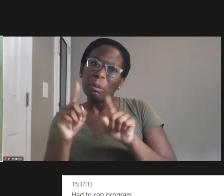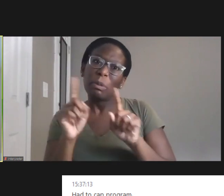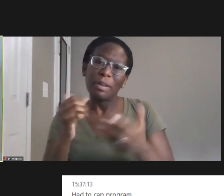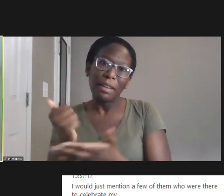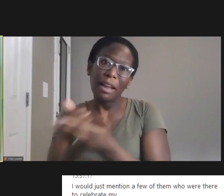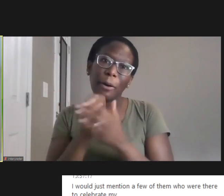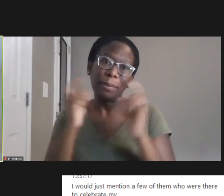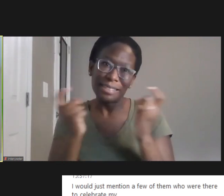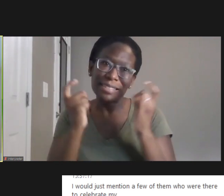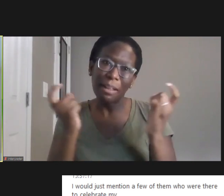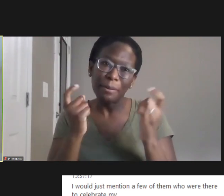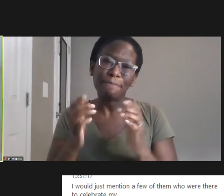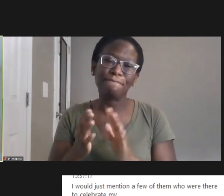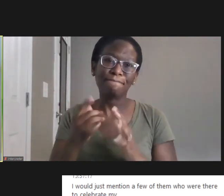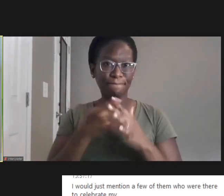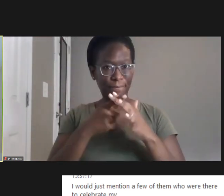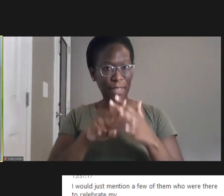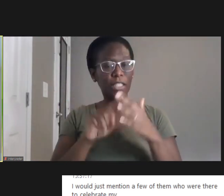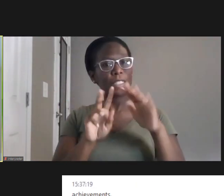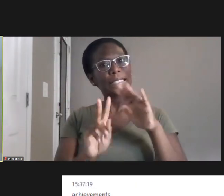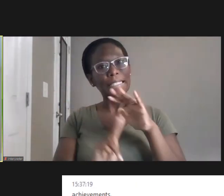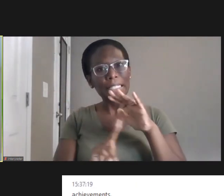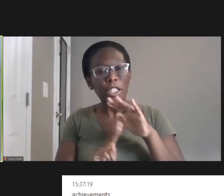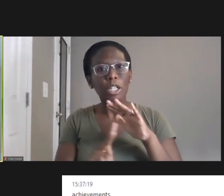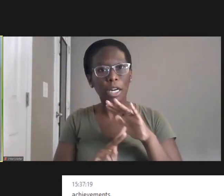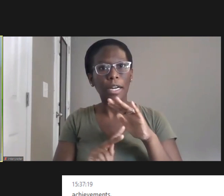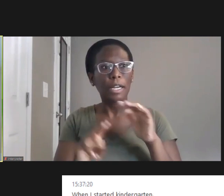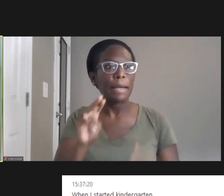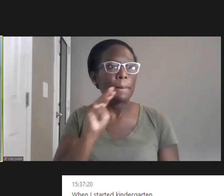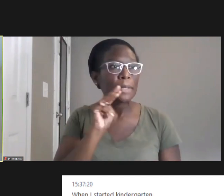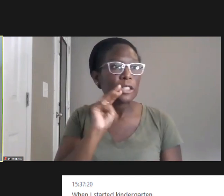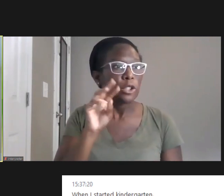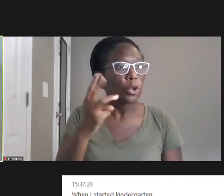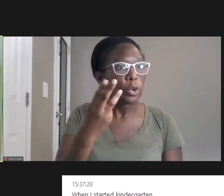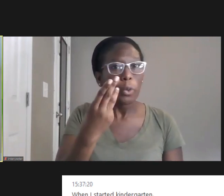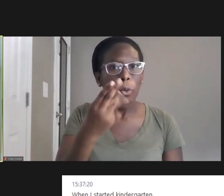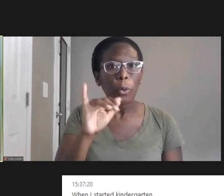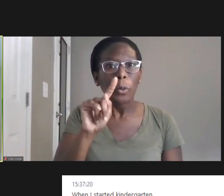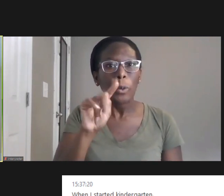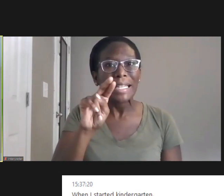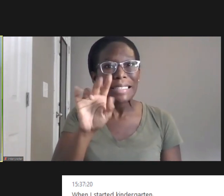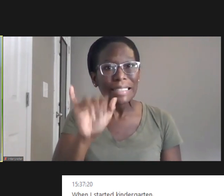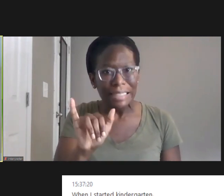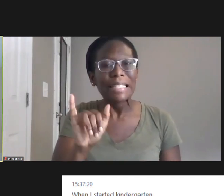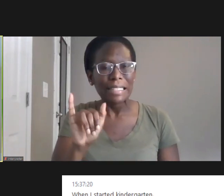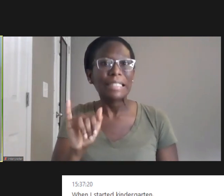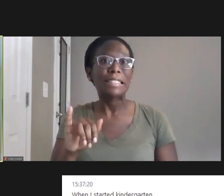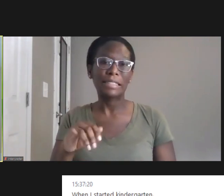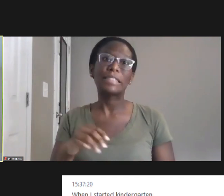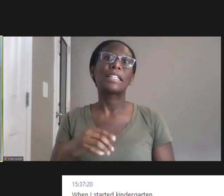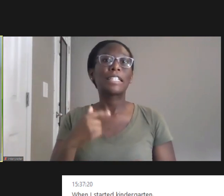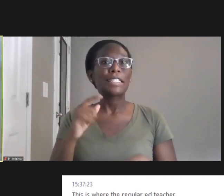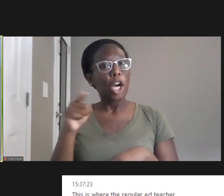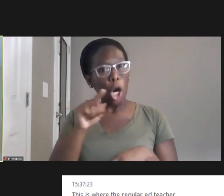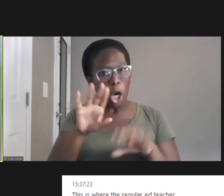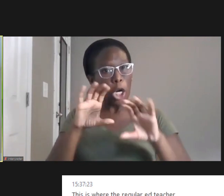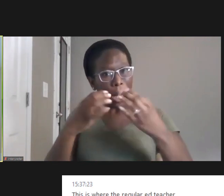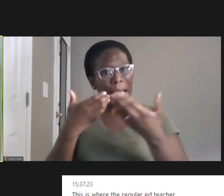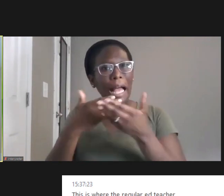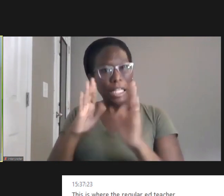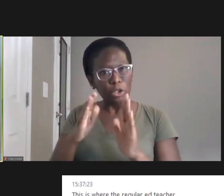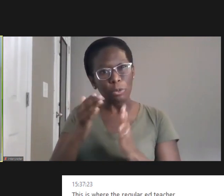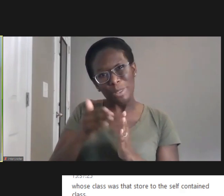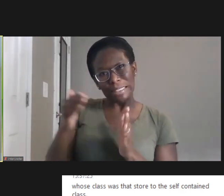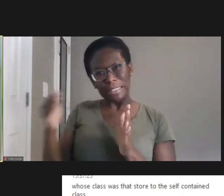started kindergarten, Mrs. Whitty, a regular ed teacher whose class was next door to the self-contained class that I was in, was very